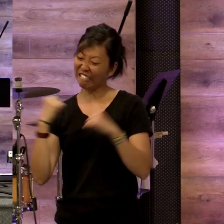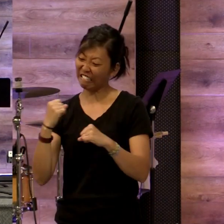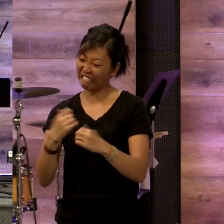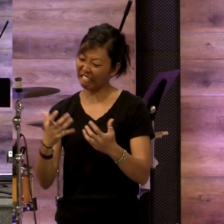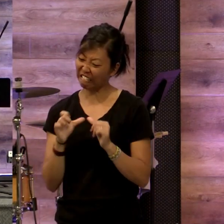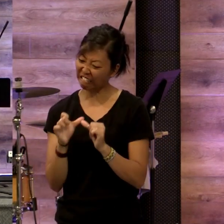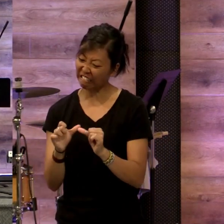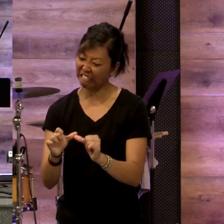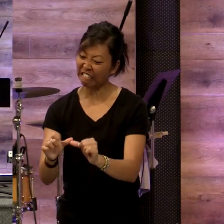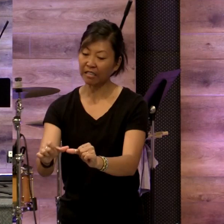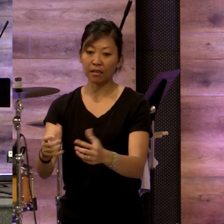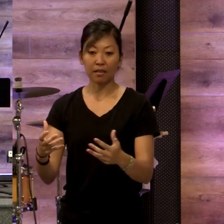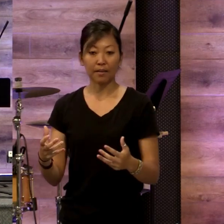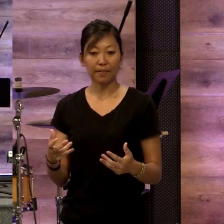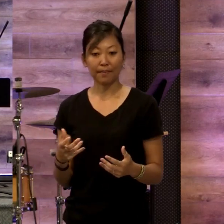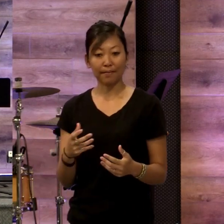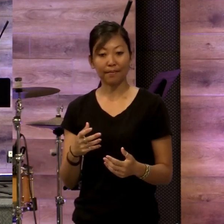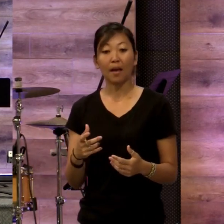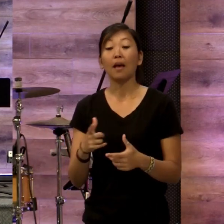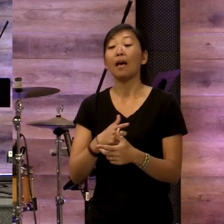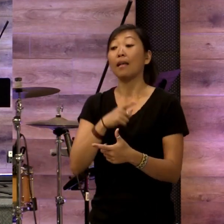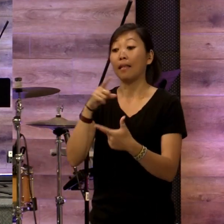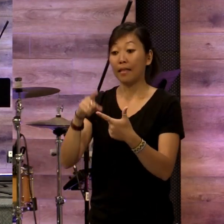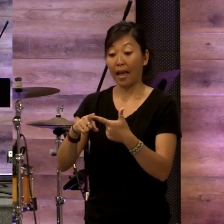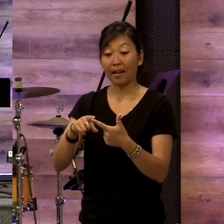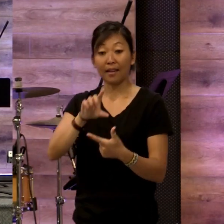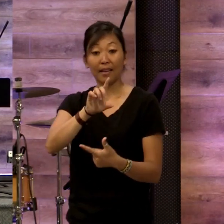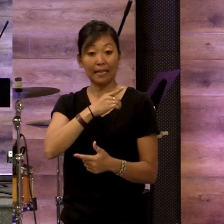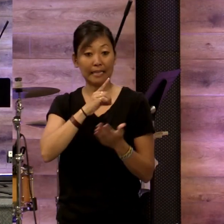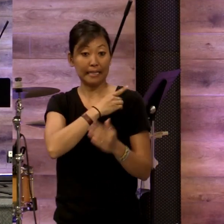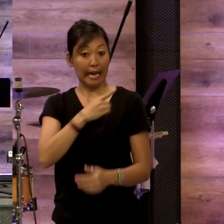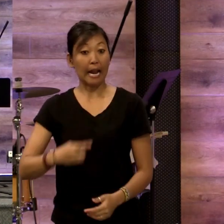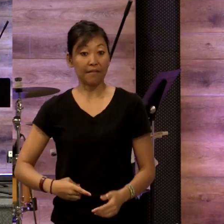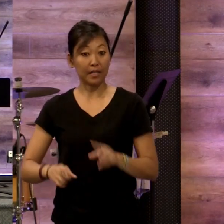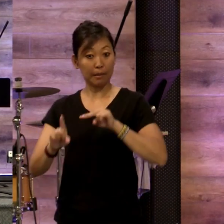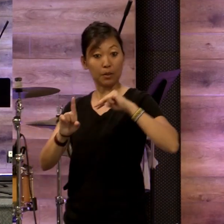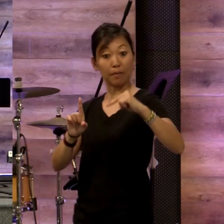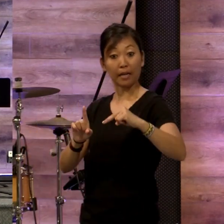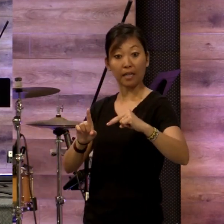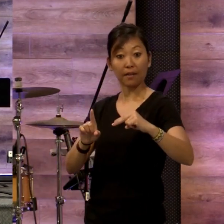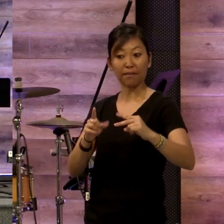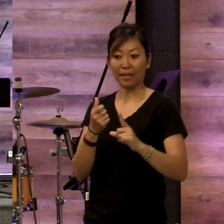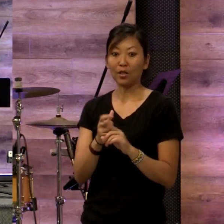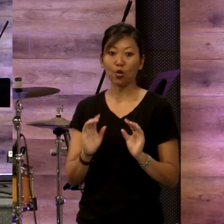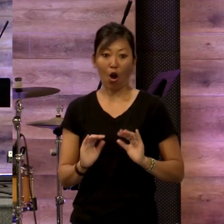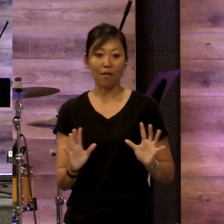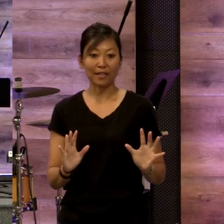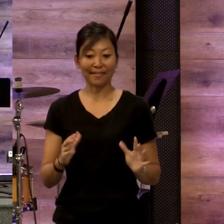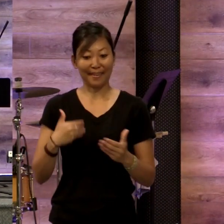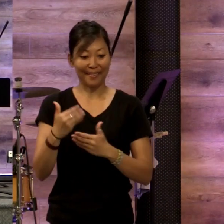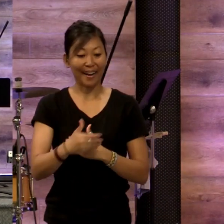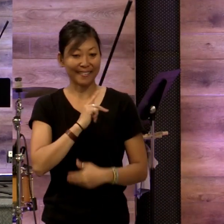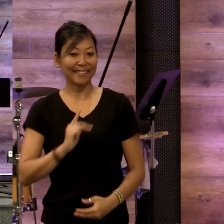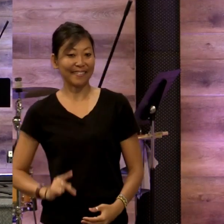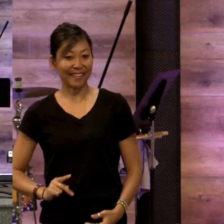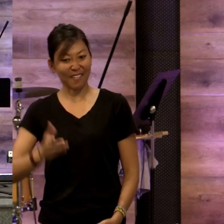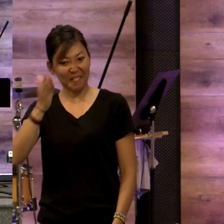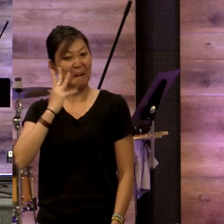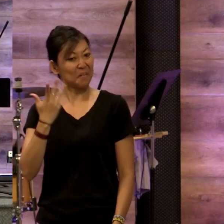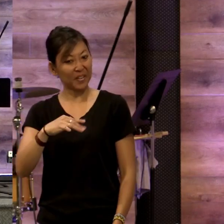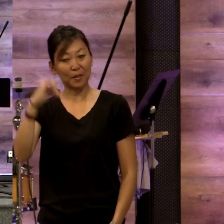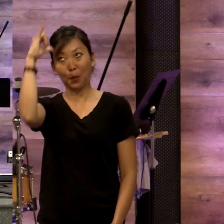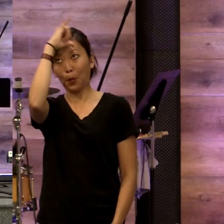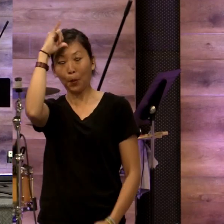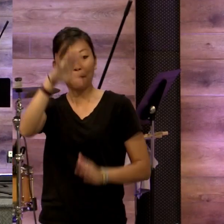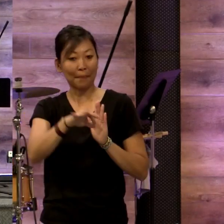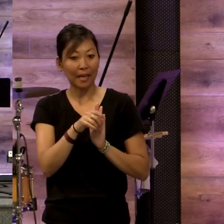And then there's David, the clear heir apparent. As I was thinking about the situation that unfolded between